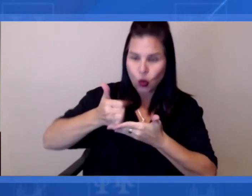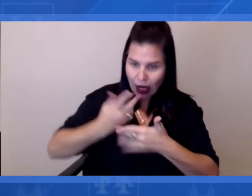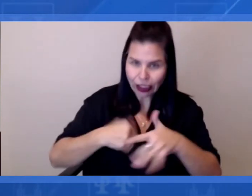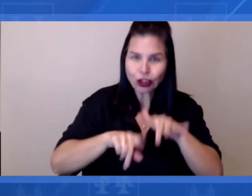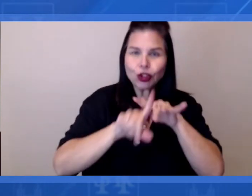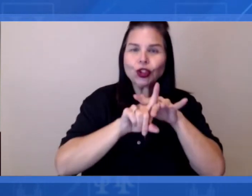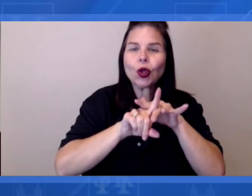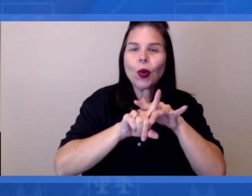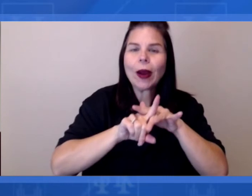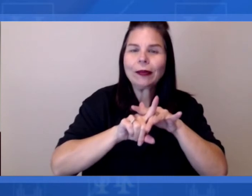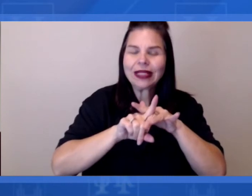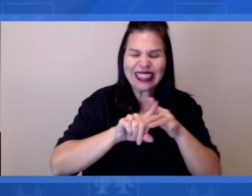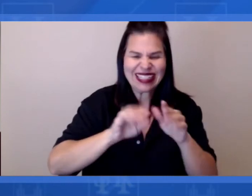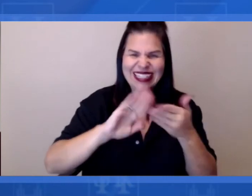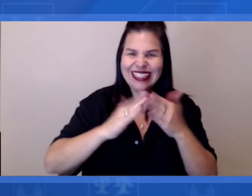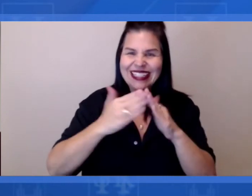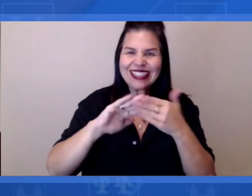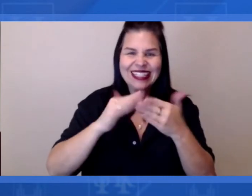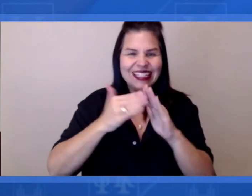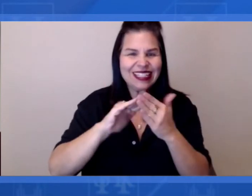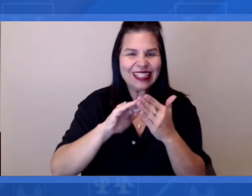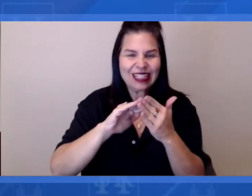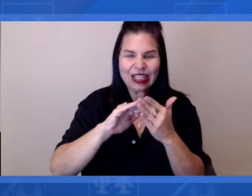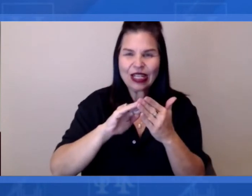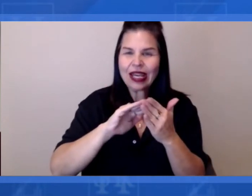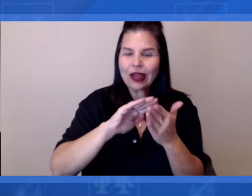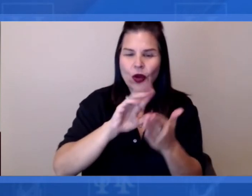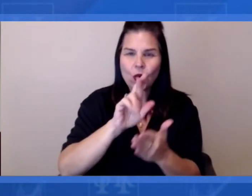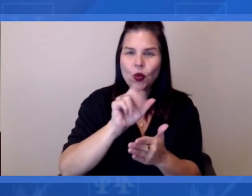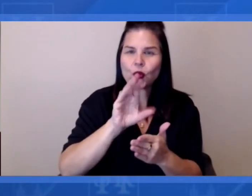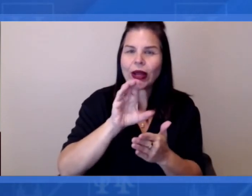for exercise 3 times a week,